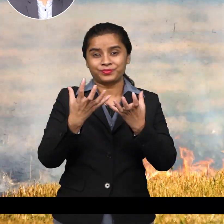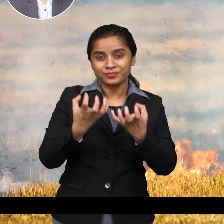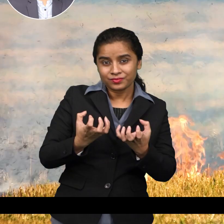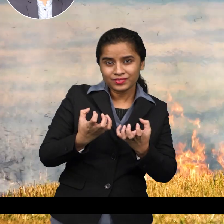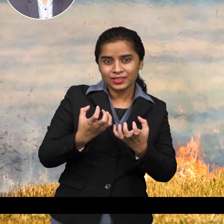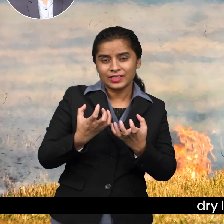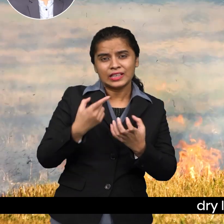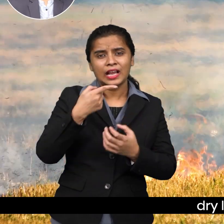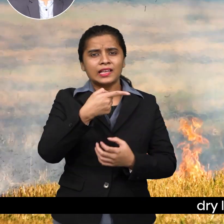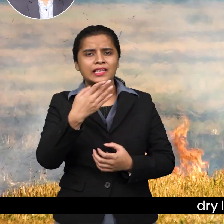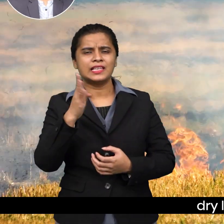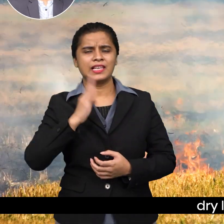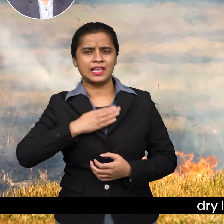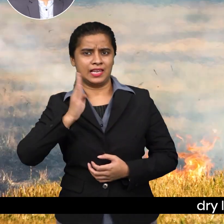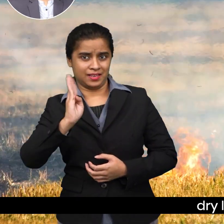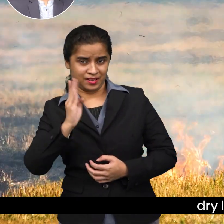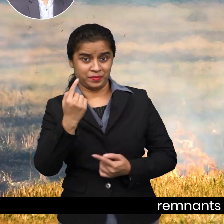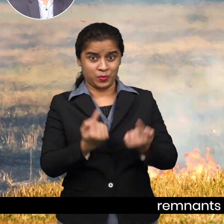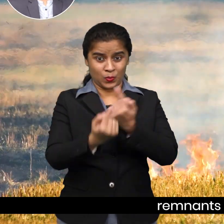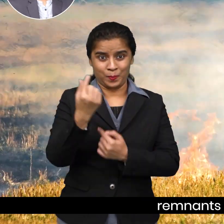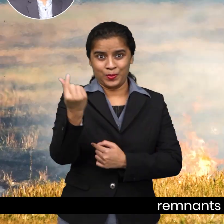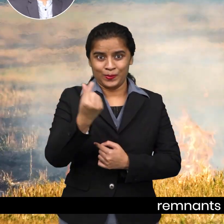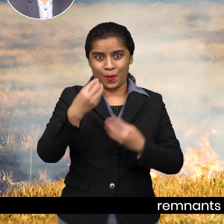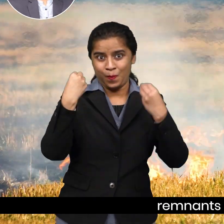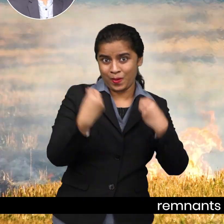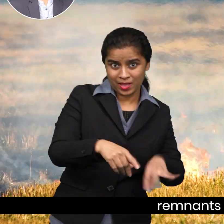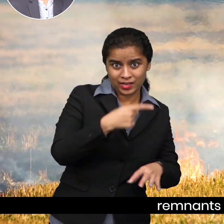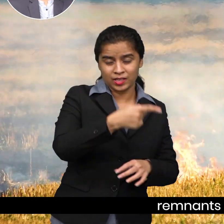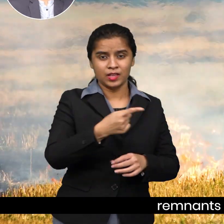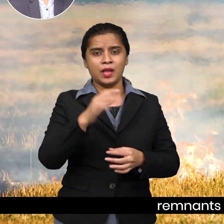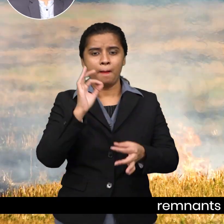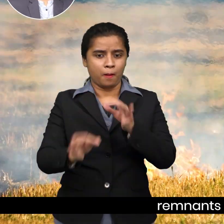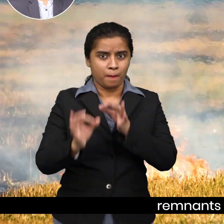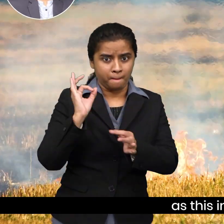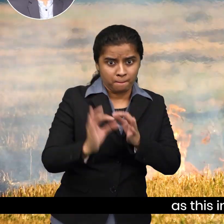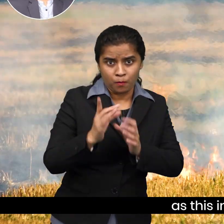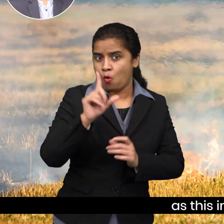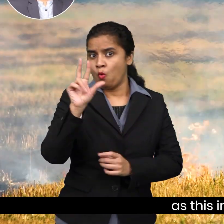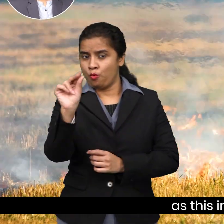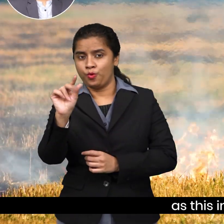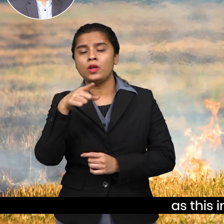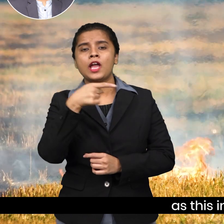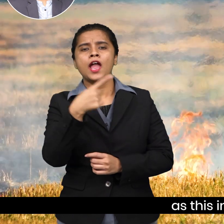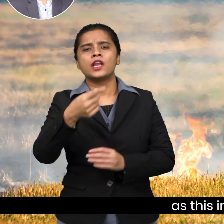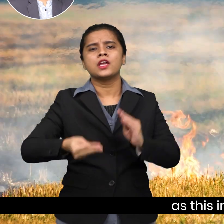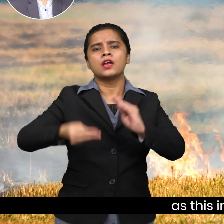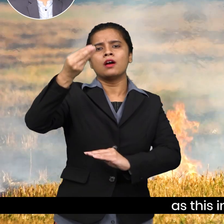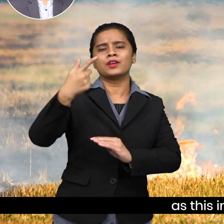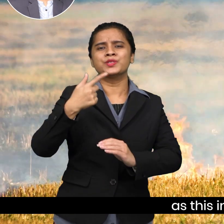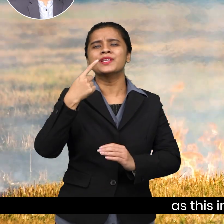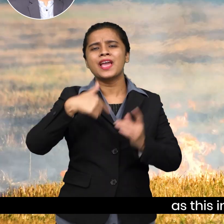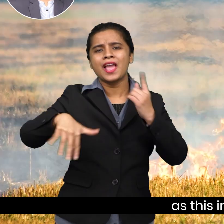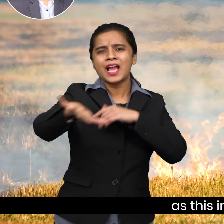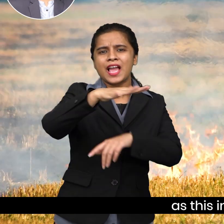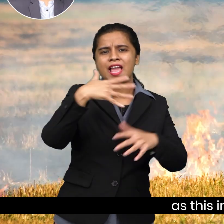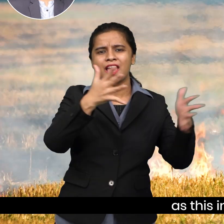Therefore, dry leaves and crop remnants should not be burned as this increases air